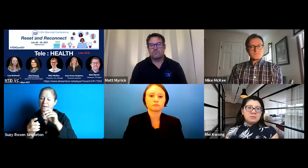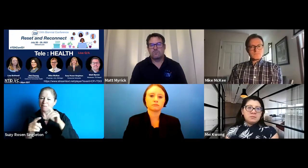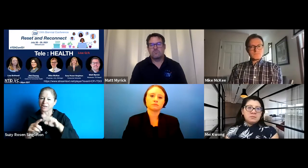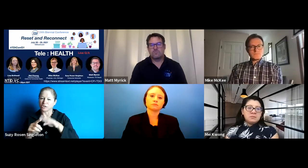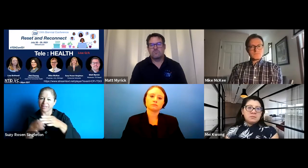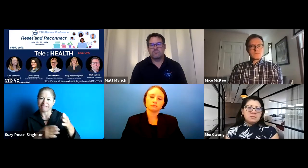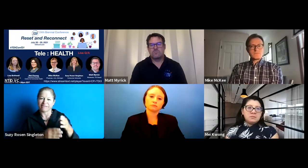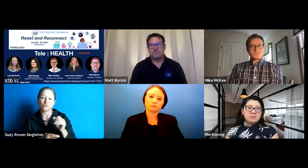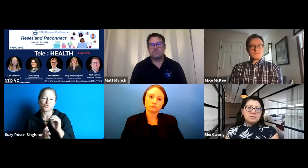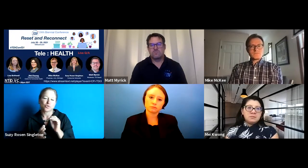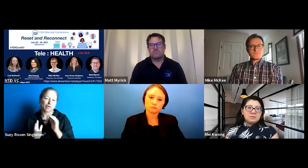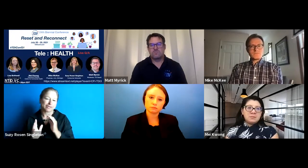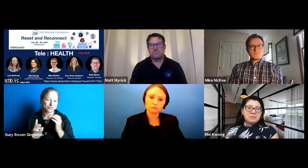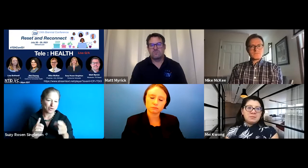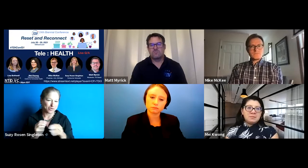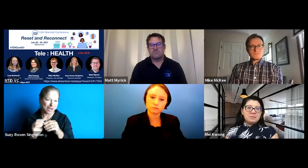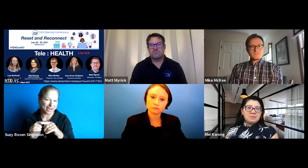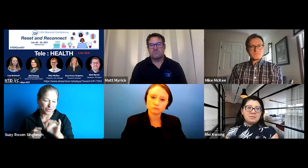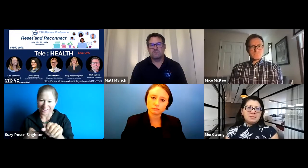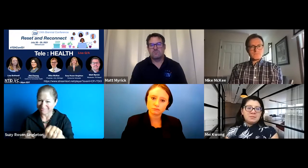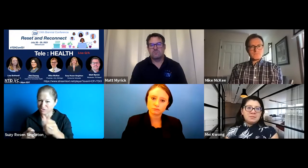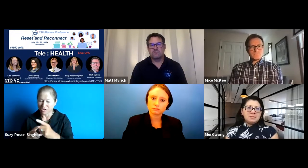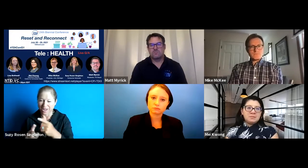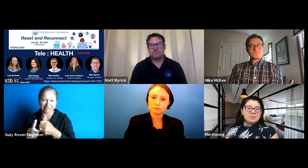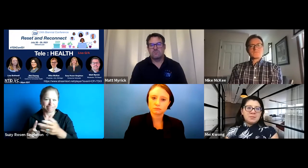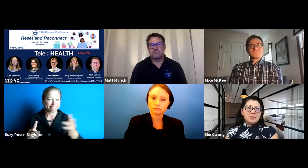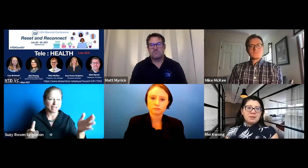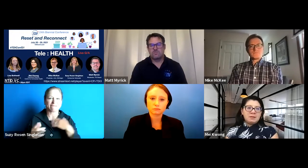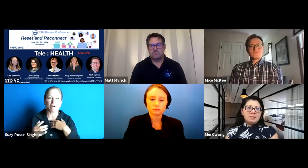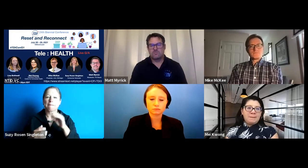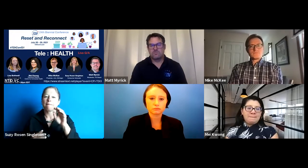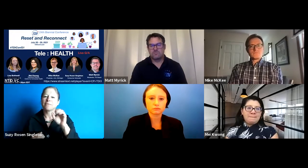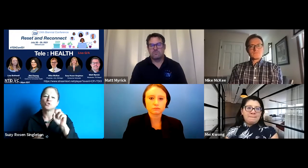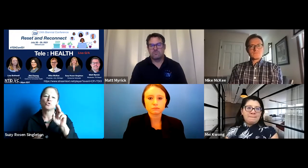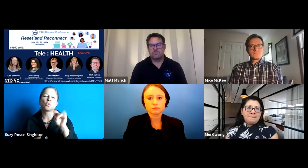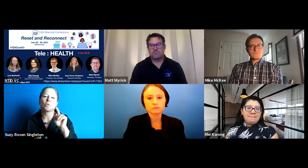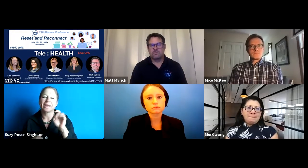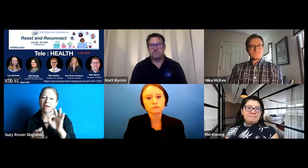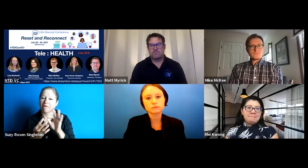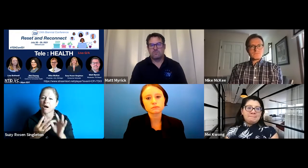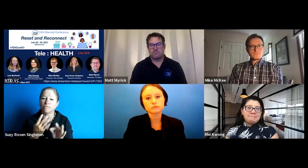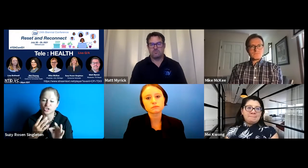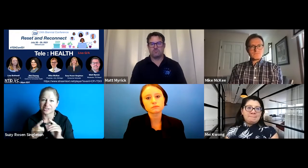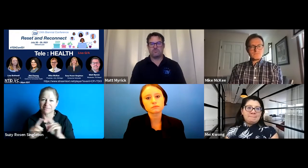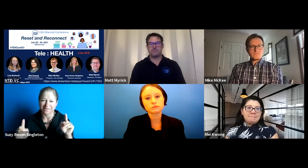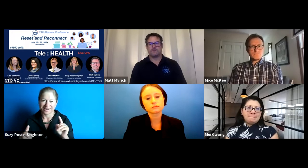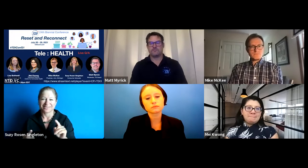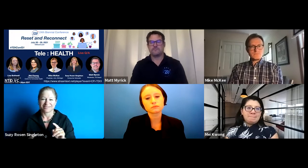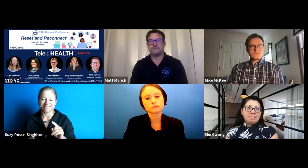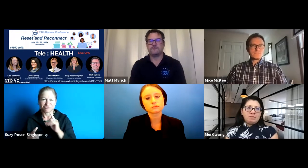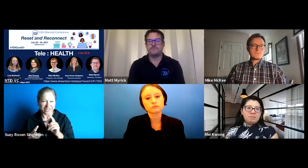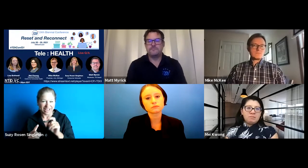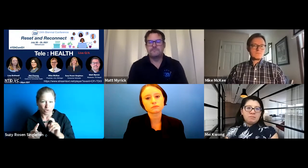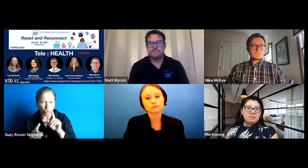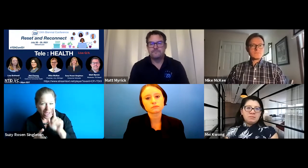very idiosyncratic and dependent on the individual's needs. So I just wanted to chime in there that certainly there's a whole